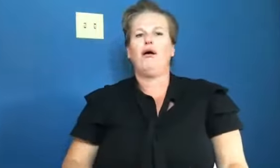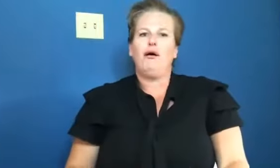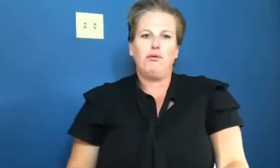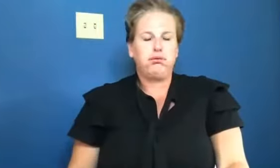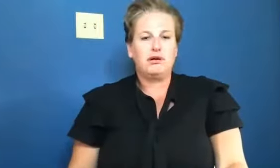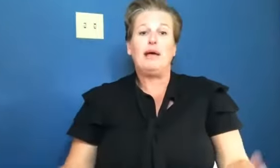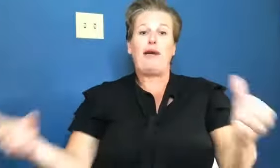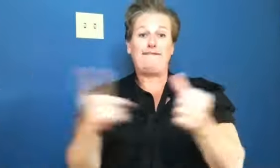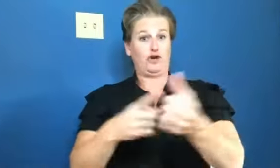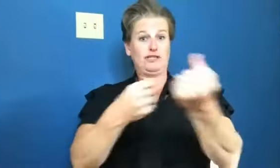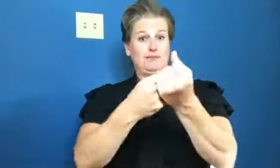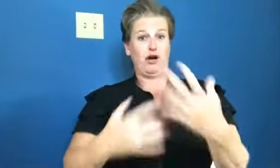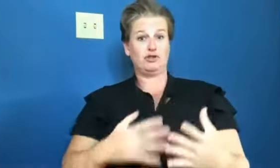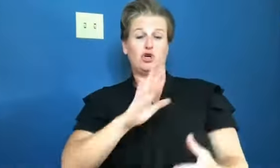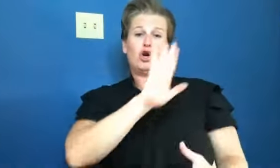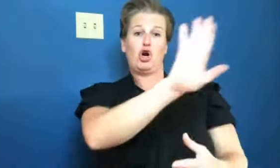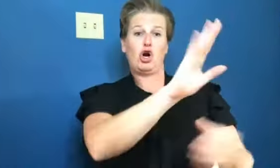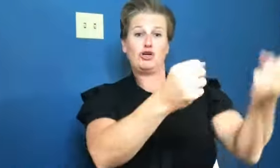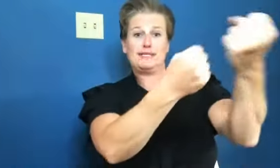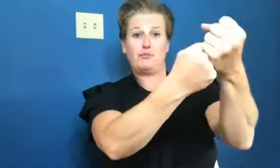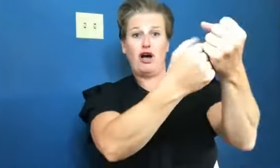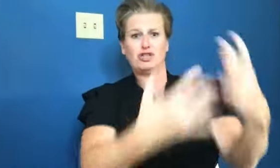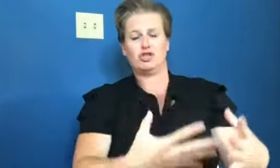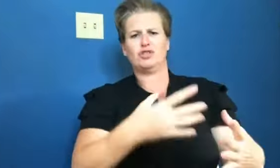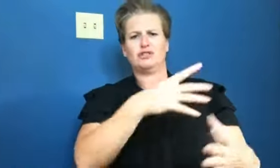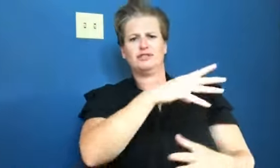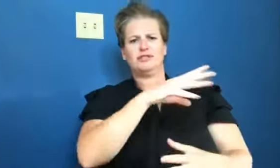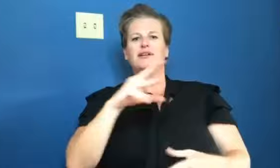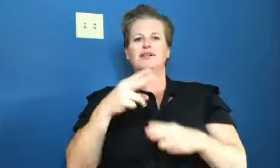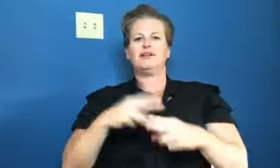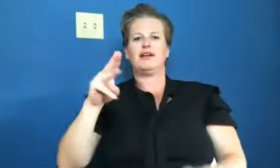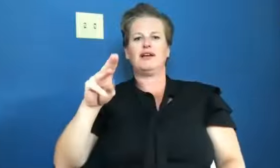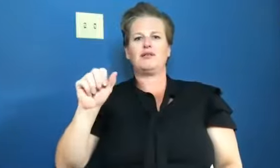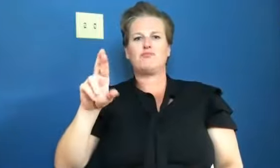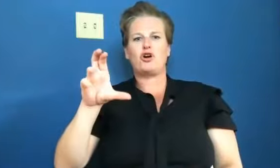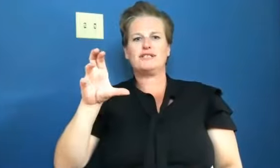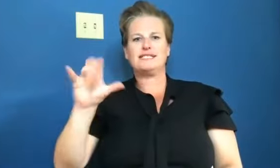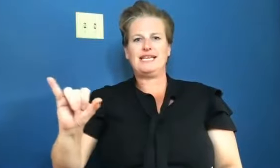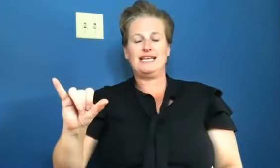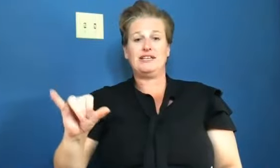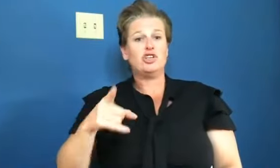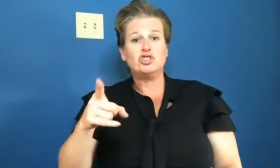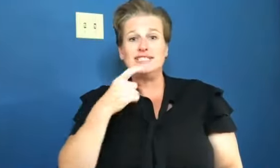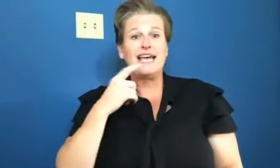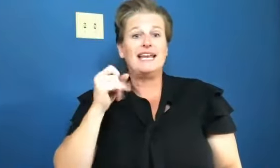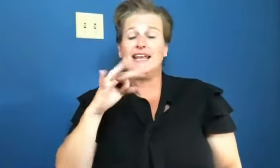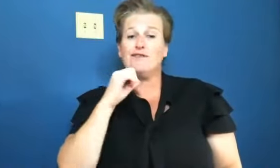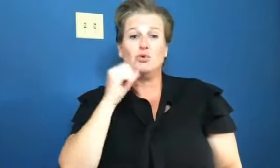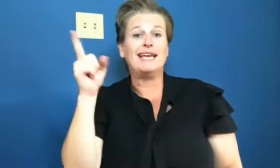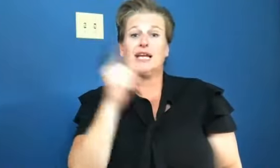name was, she's been deceased for 20 years. Her name was Marcy White. And she used to say, if you didn't come to Al-Anon on your knees, don't, just wait a